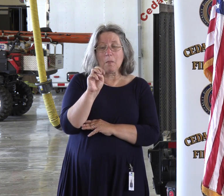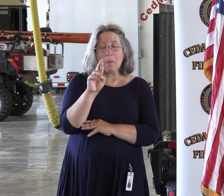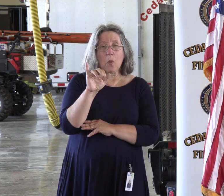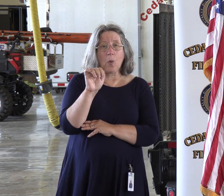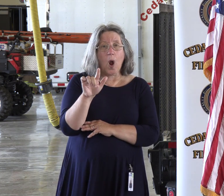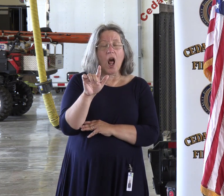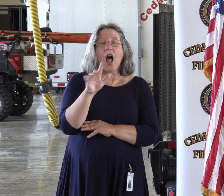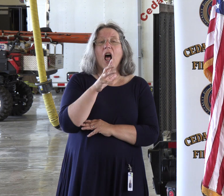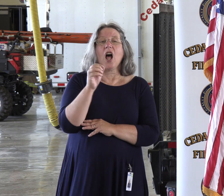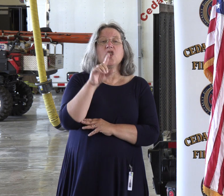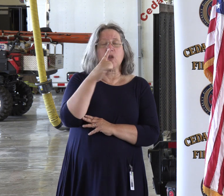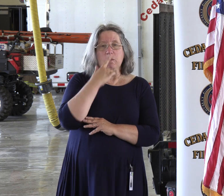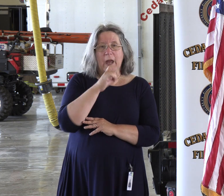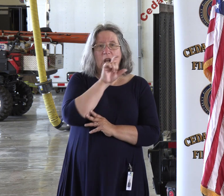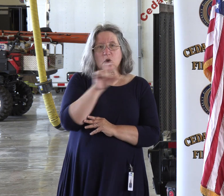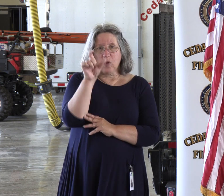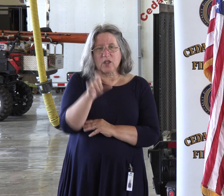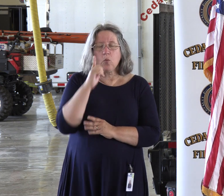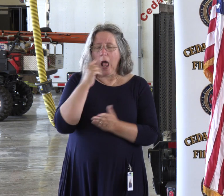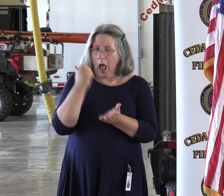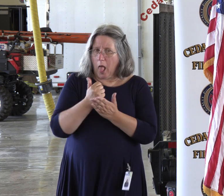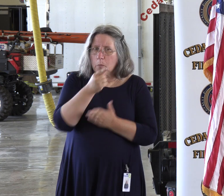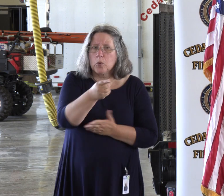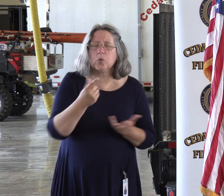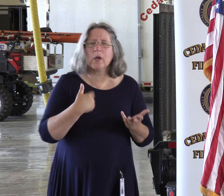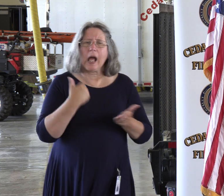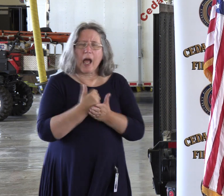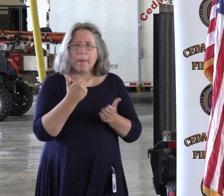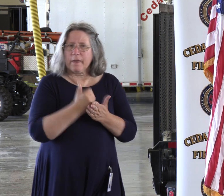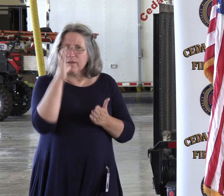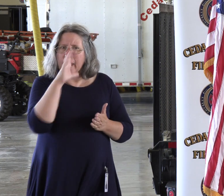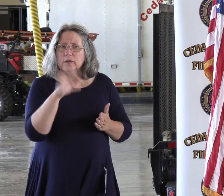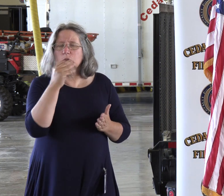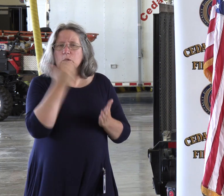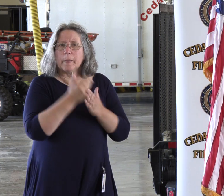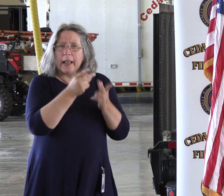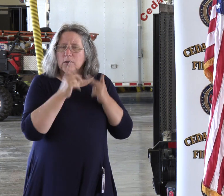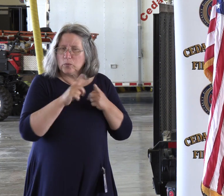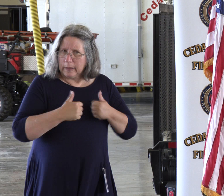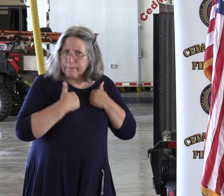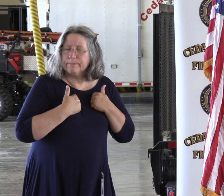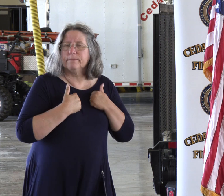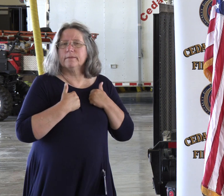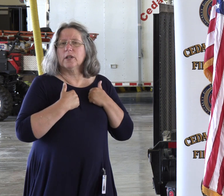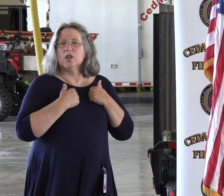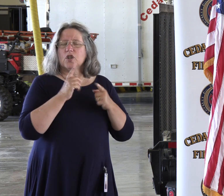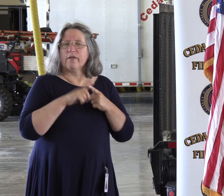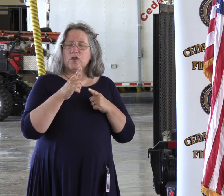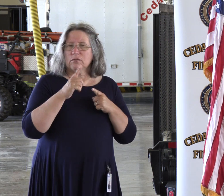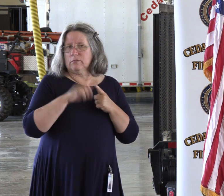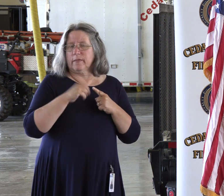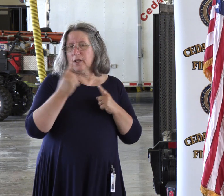work with you to make sure that you're in a safe place and until further action can be taken that will help them move into a more